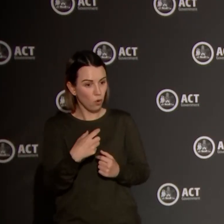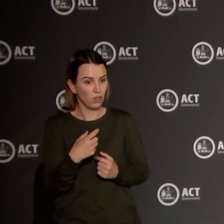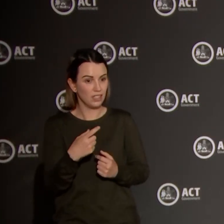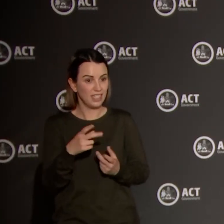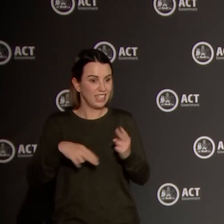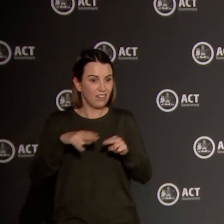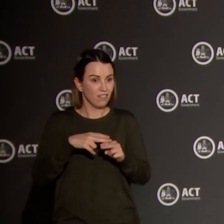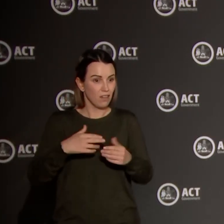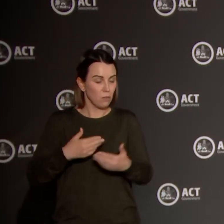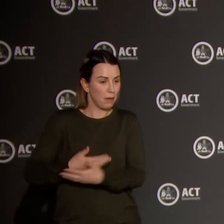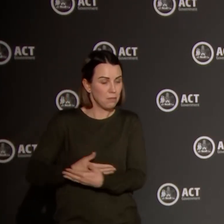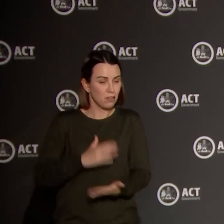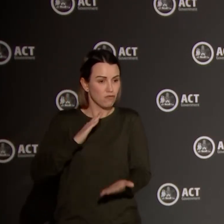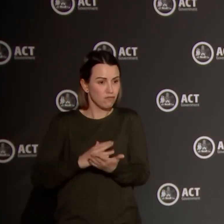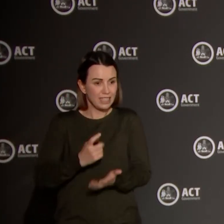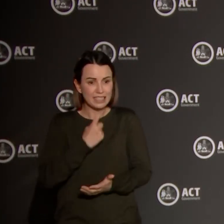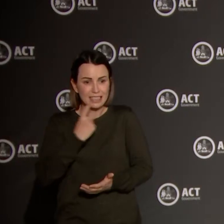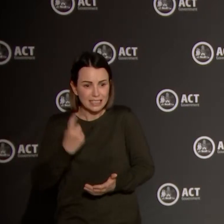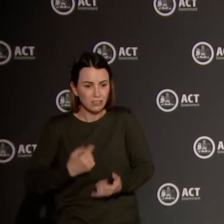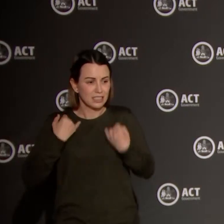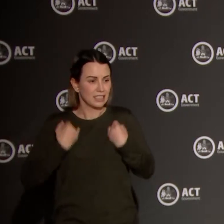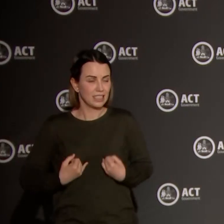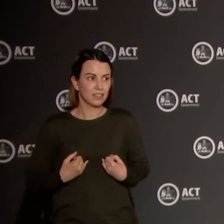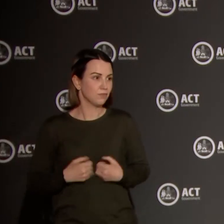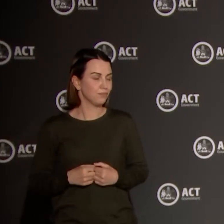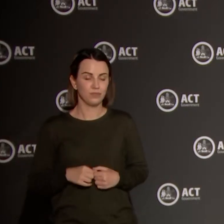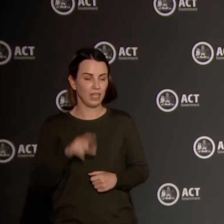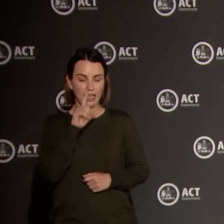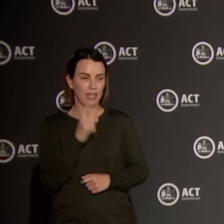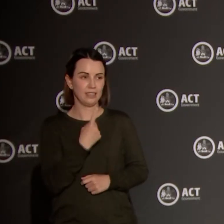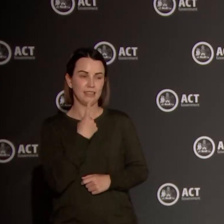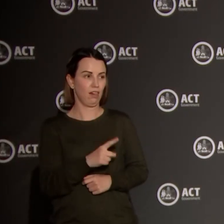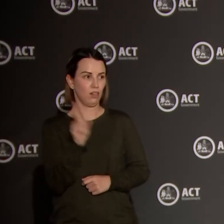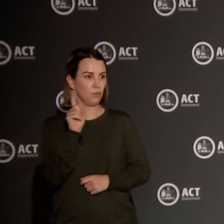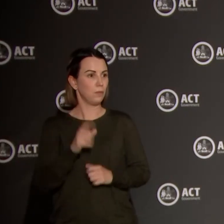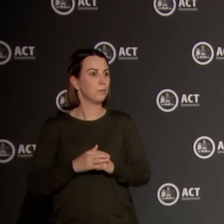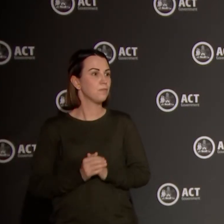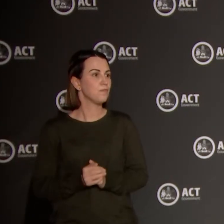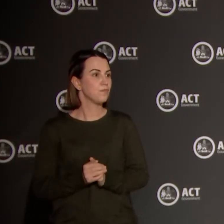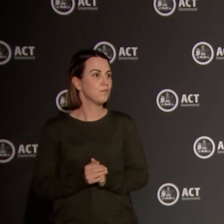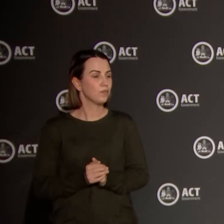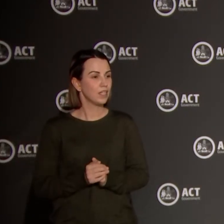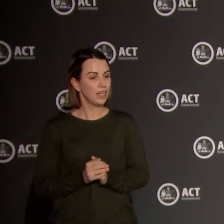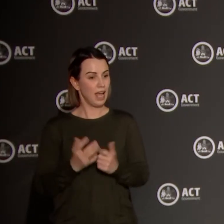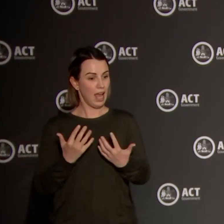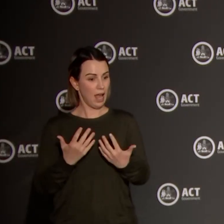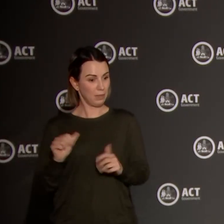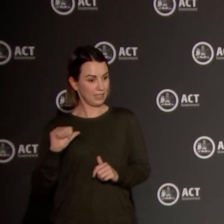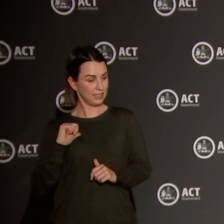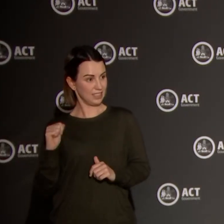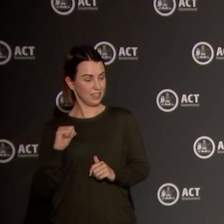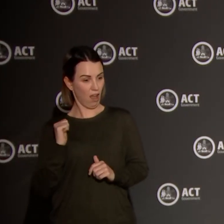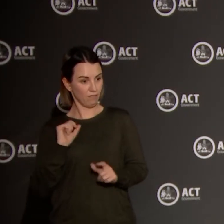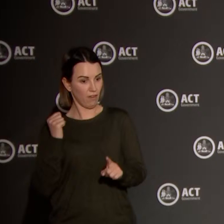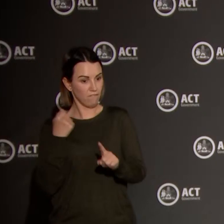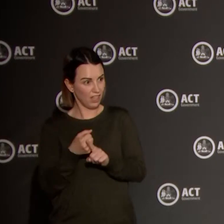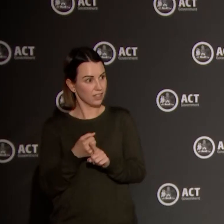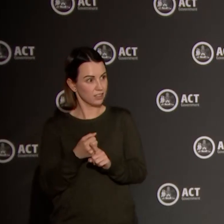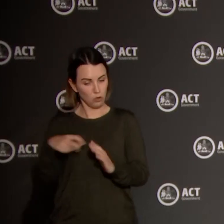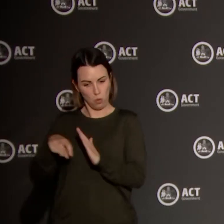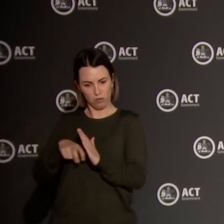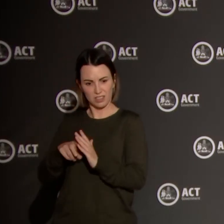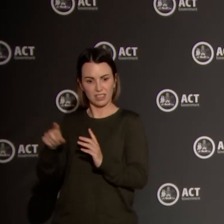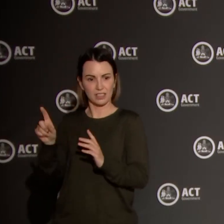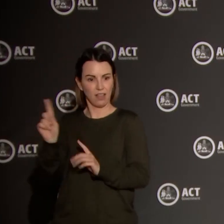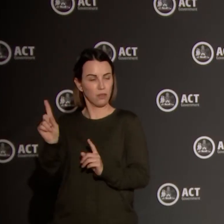ill right now? Look, that's not something I'll talk about today. And how many staff will be affected? So we're going through that